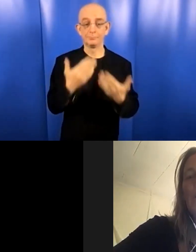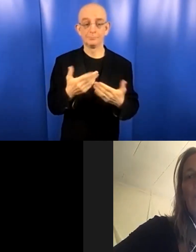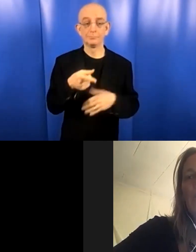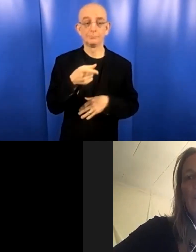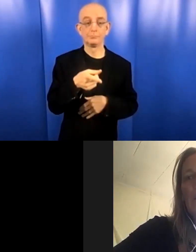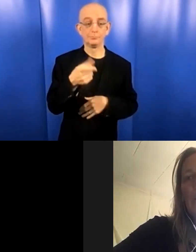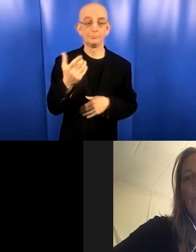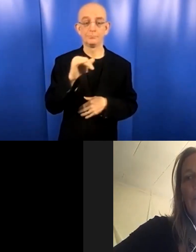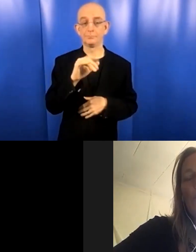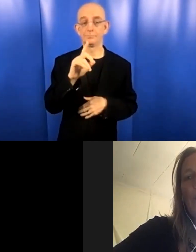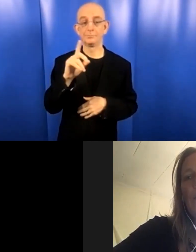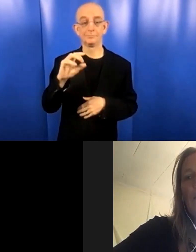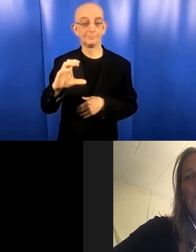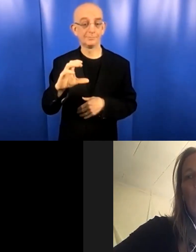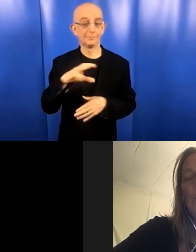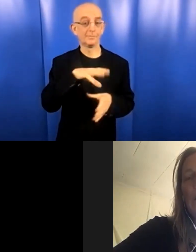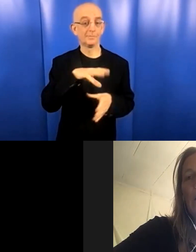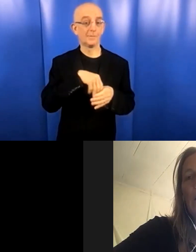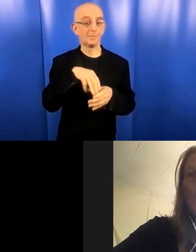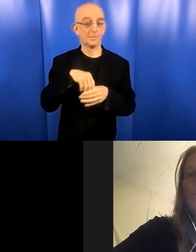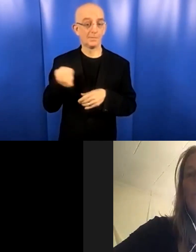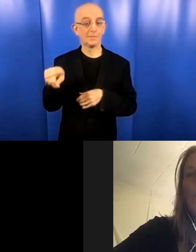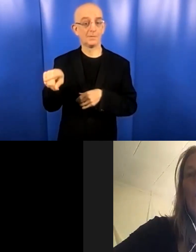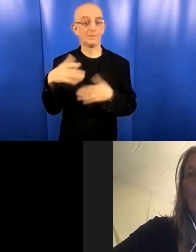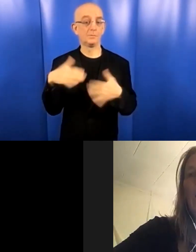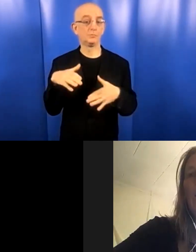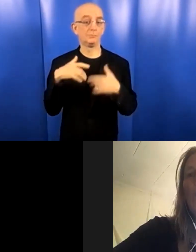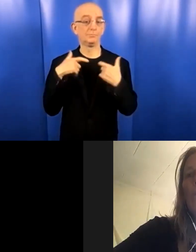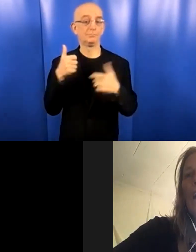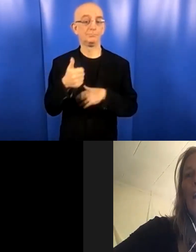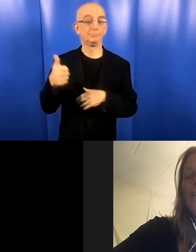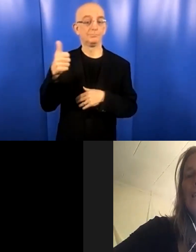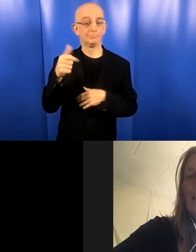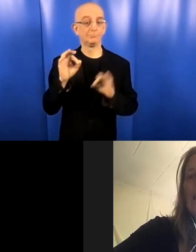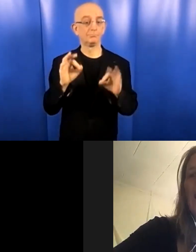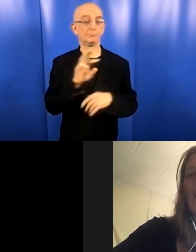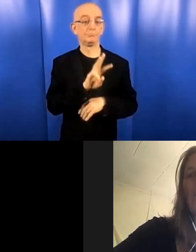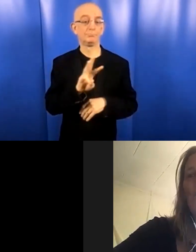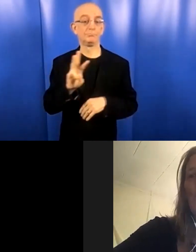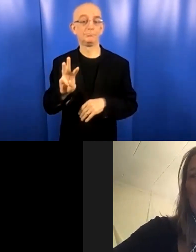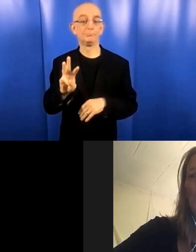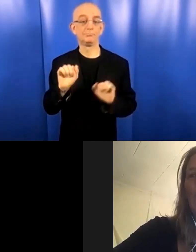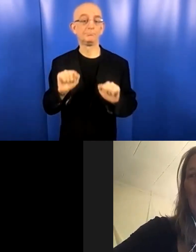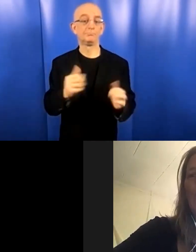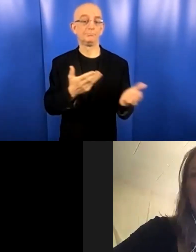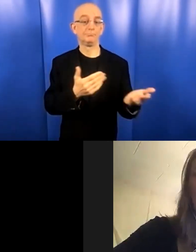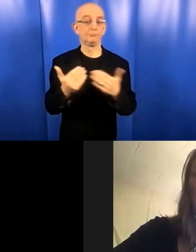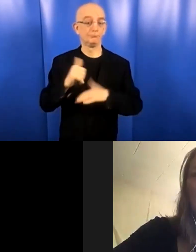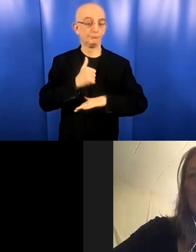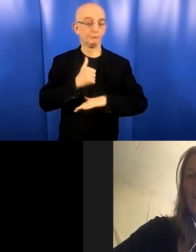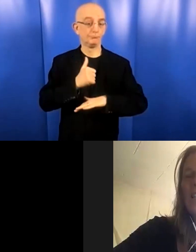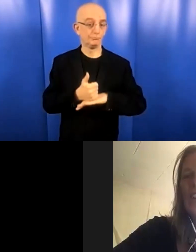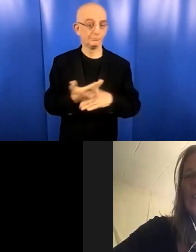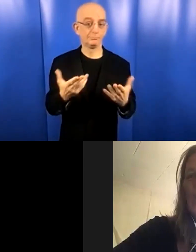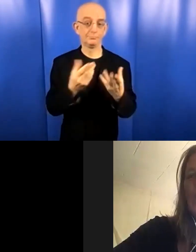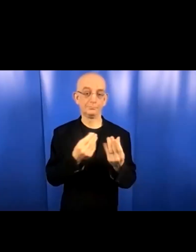membership, and especially the Secretariat, for making this webinar possible. You are behind the scenes, and I know you do a lot that we